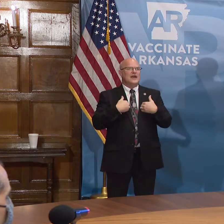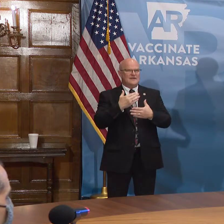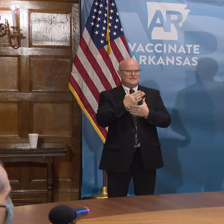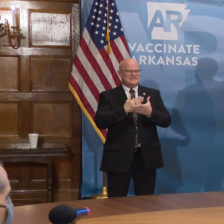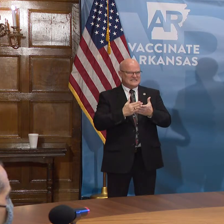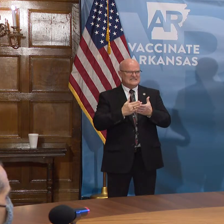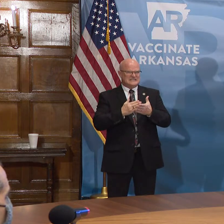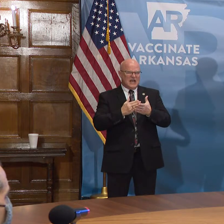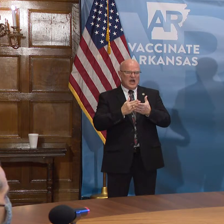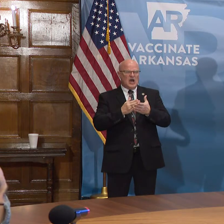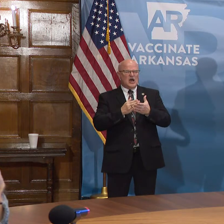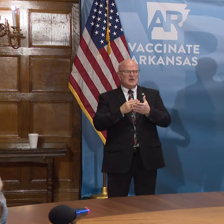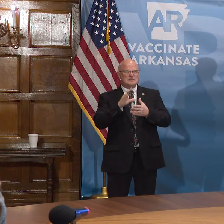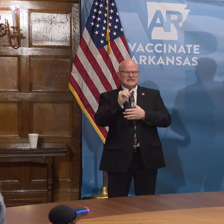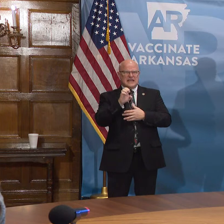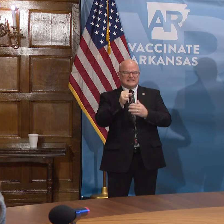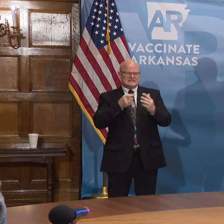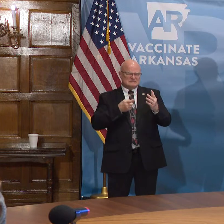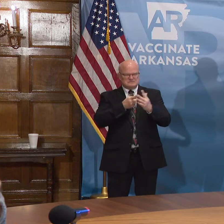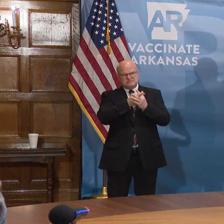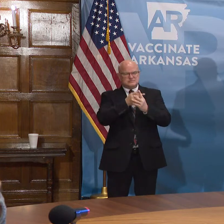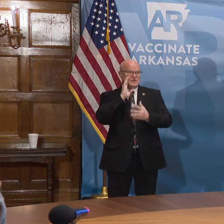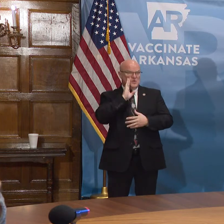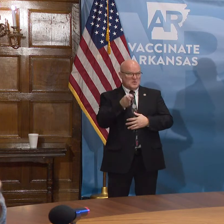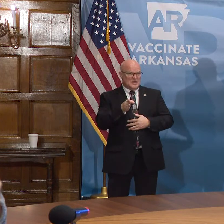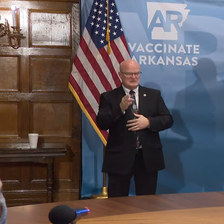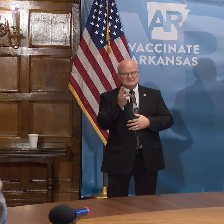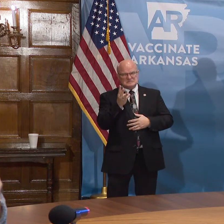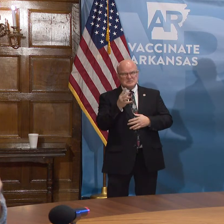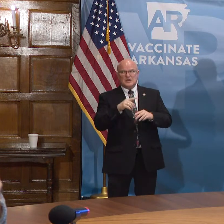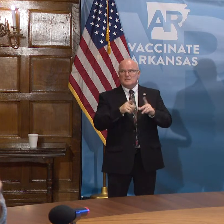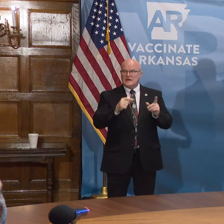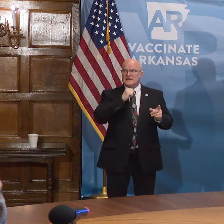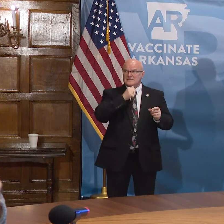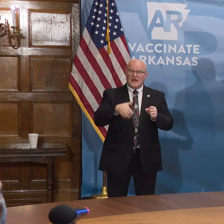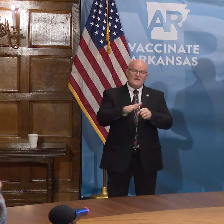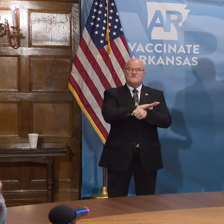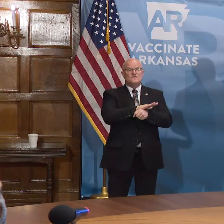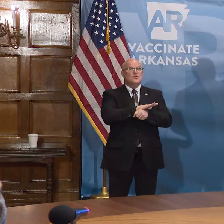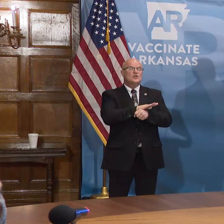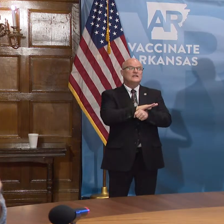some breakthrough cases, fairly minimal, but if you're not fully